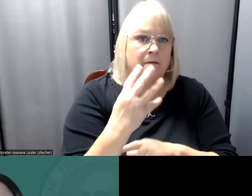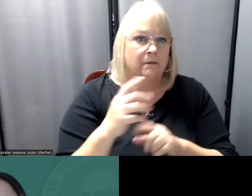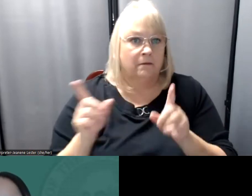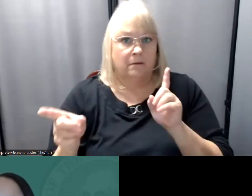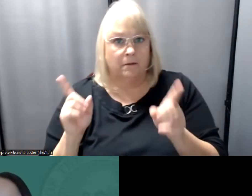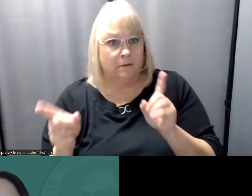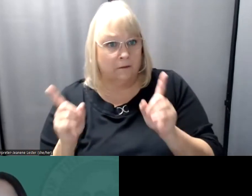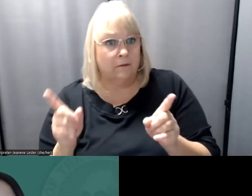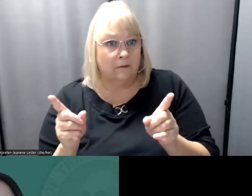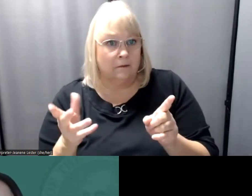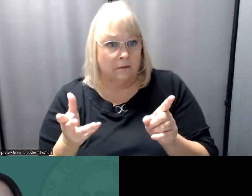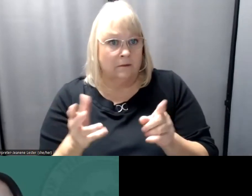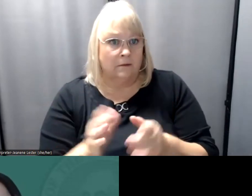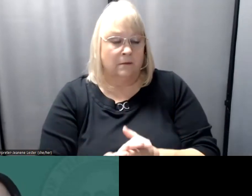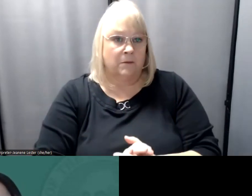cameras on?